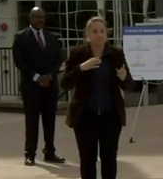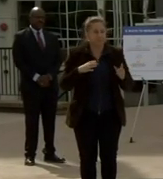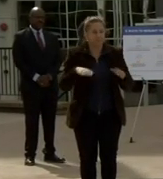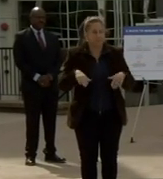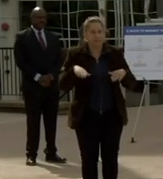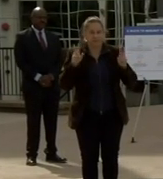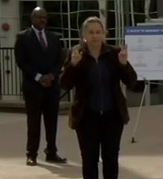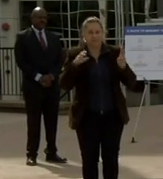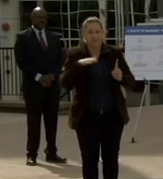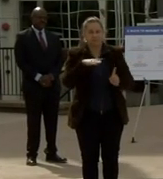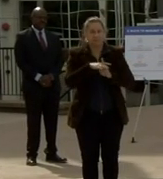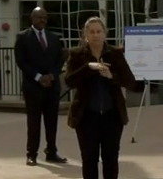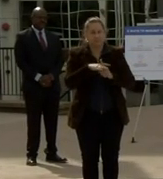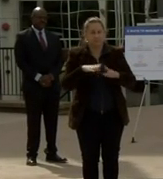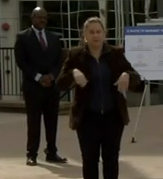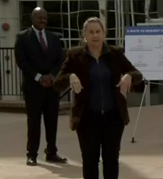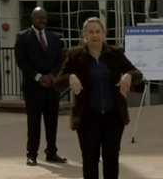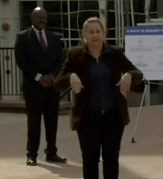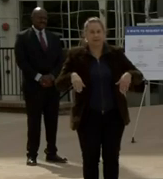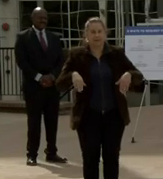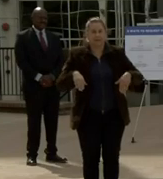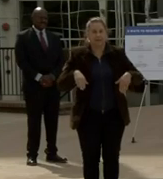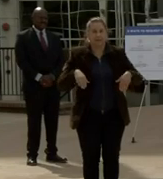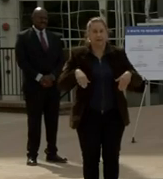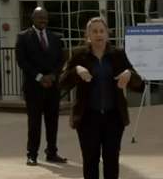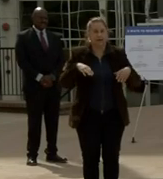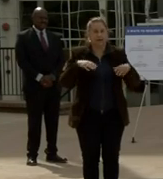to for legislative action to put it on the ballot.